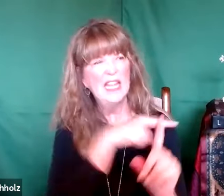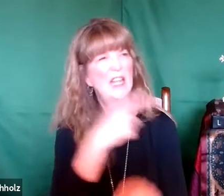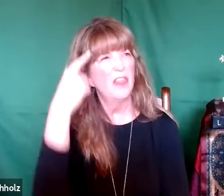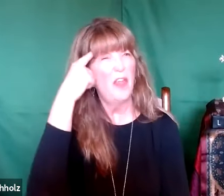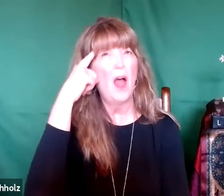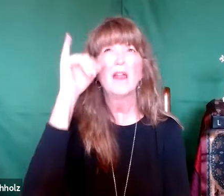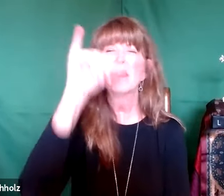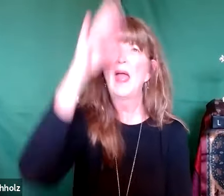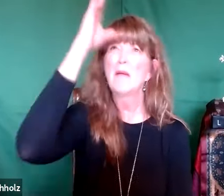and filthy.